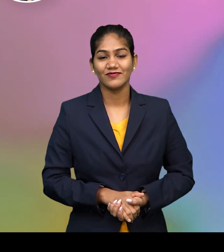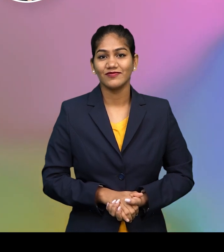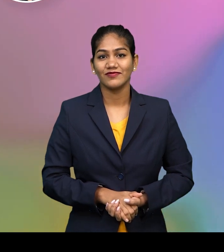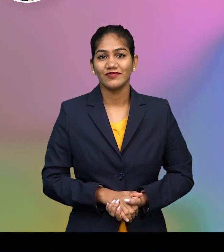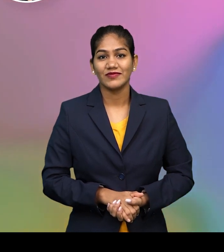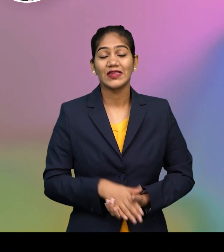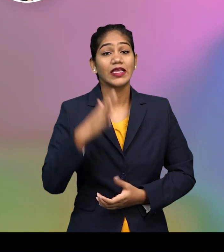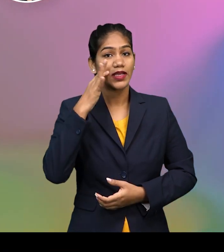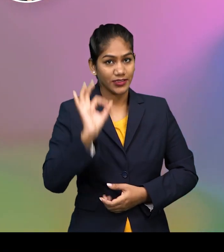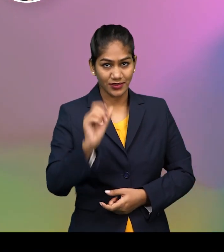keywords,